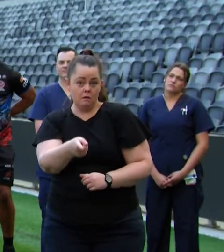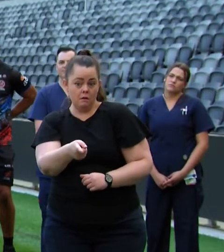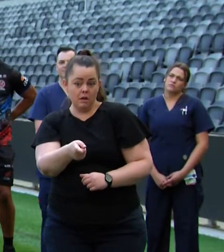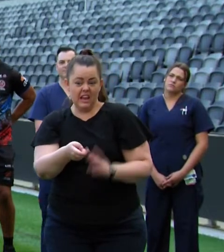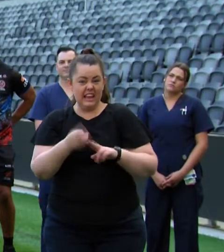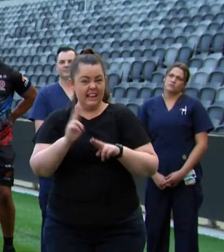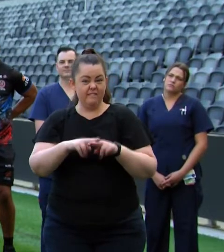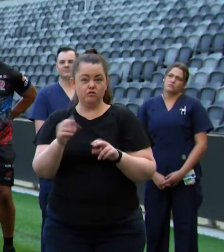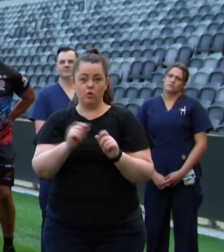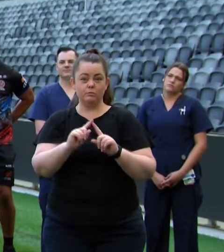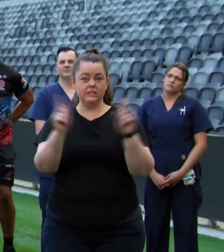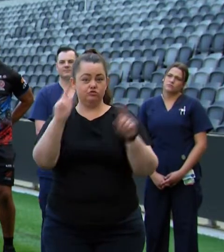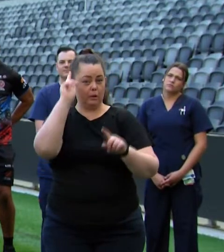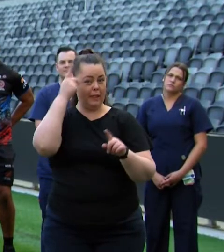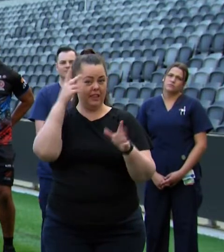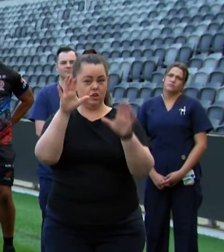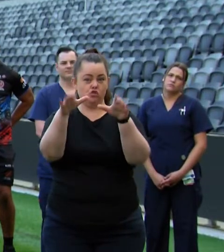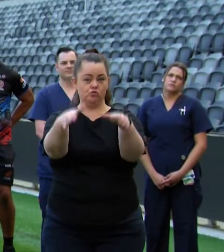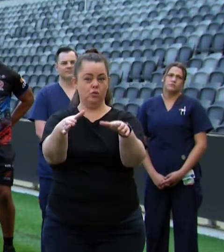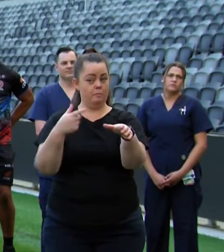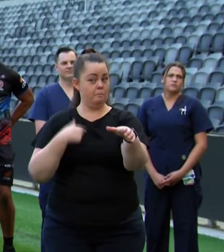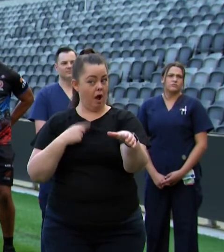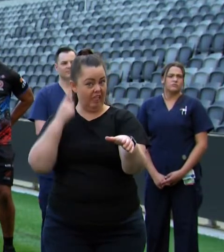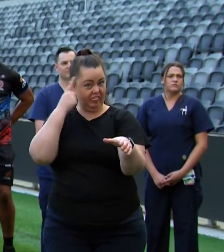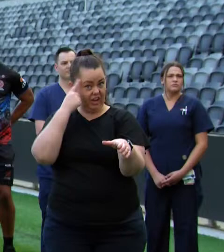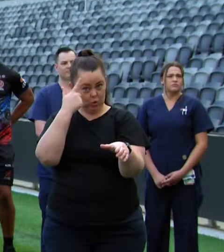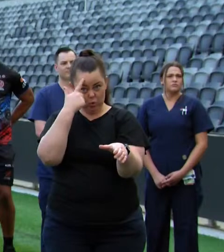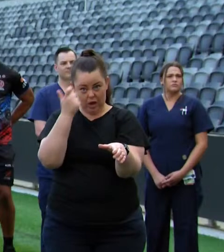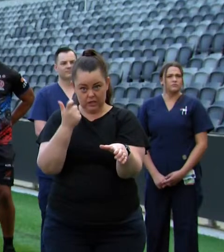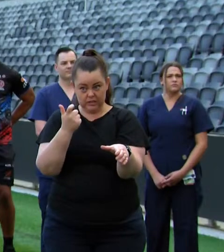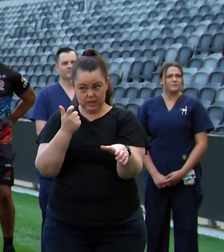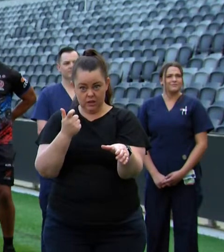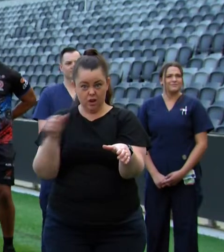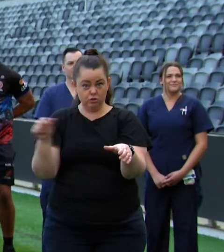from a certain political persuasion. Premier, the Auditor General,